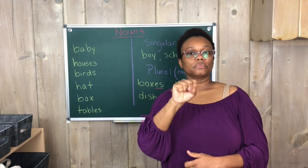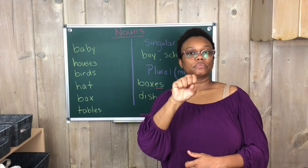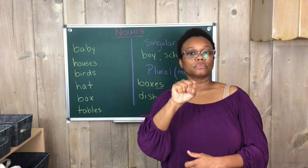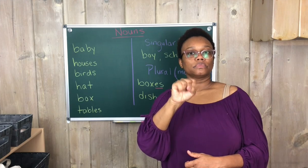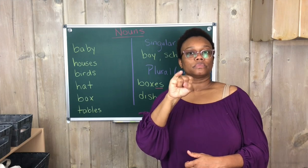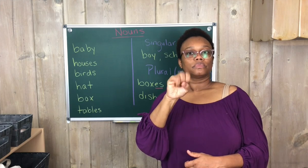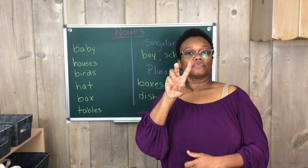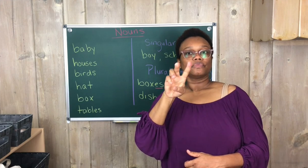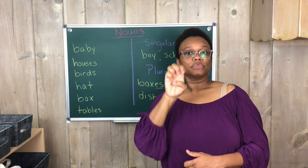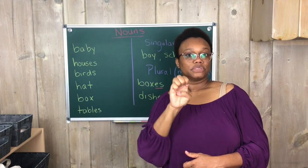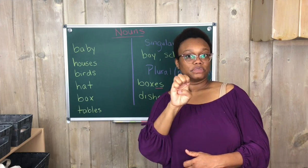possessive nouns.